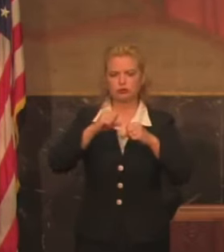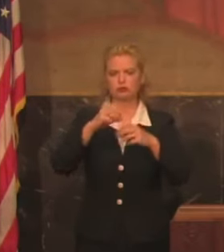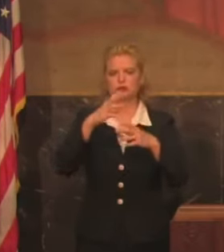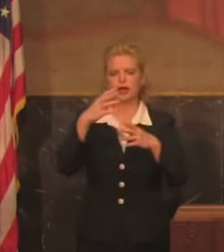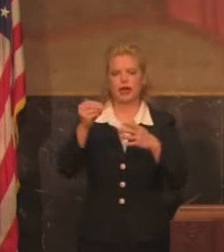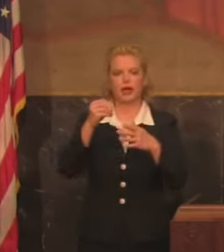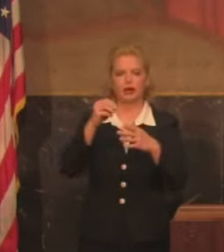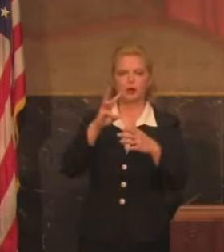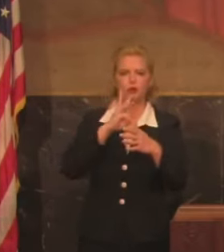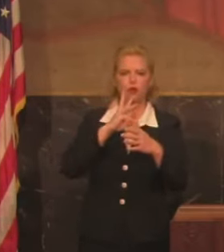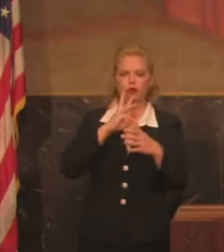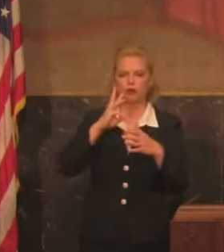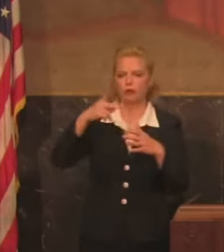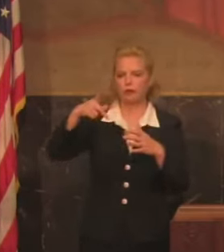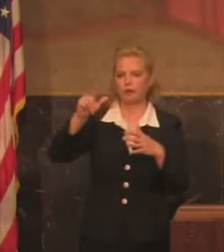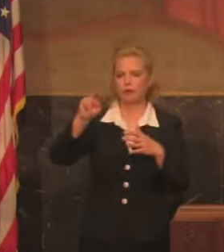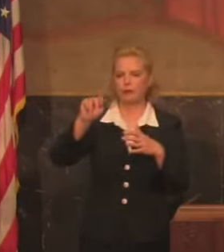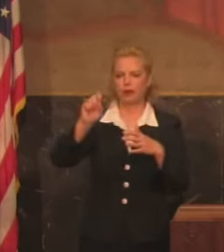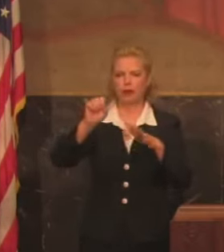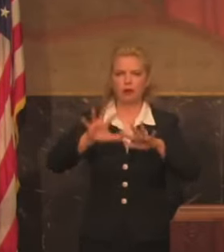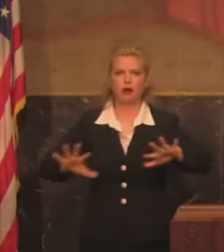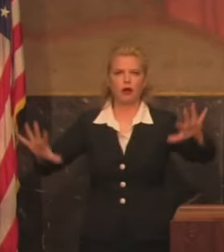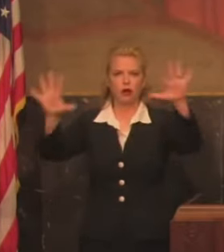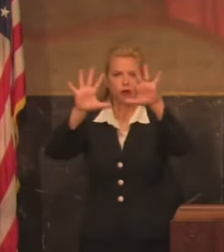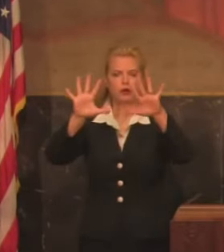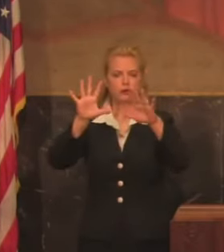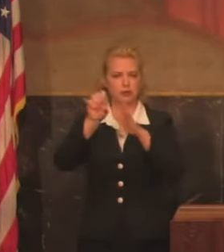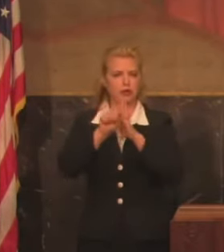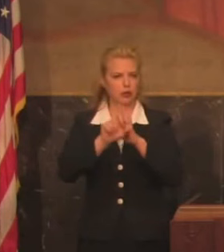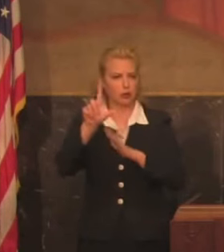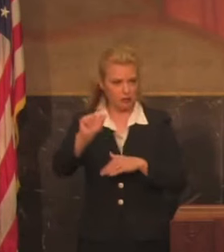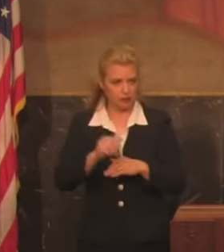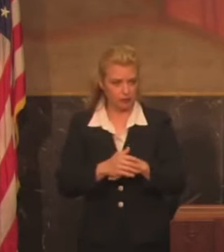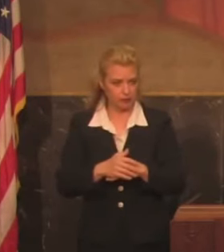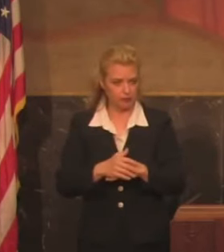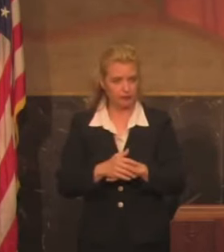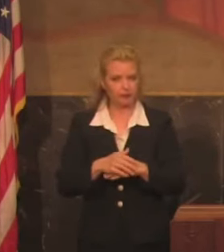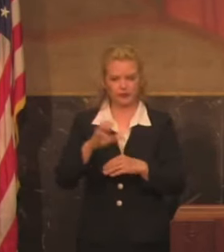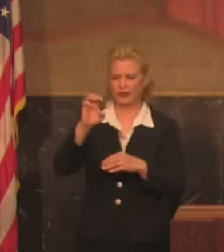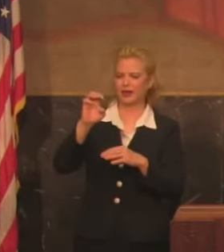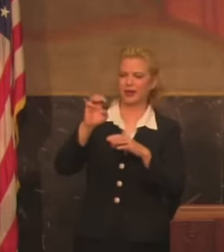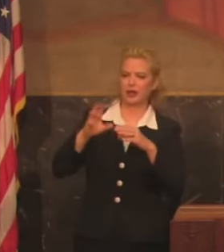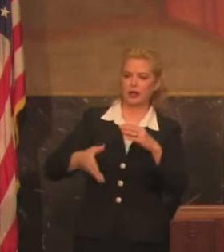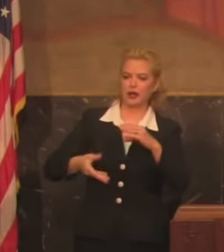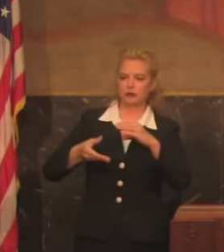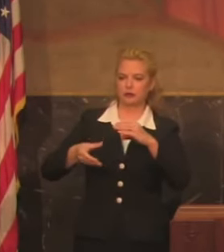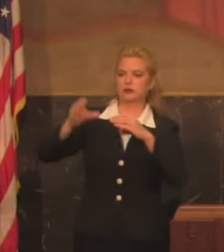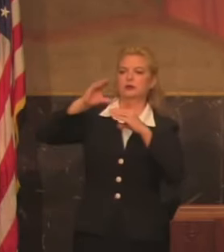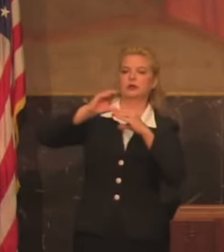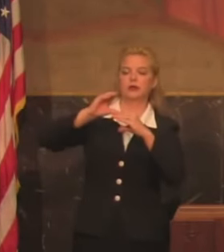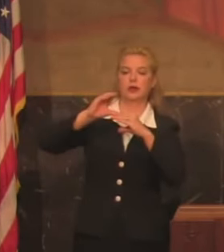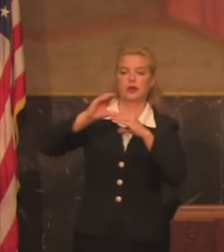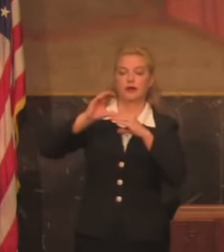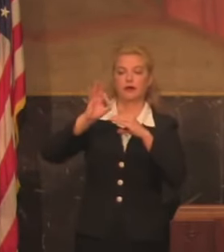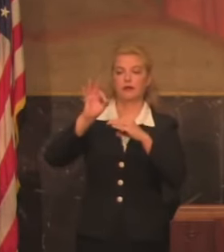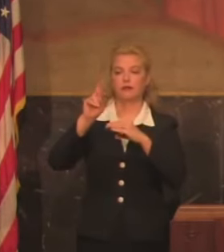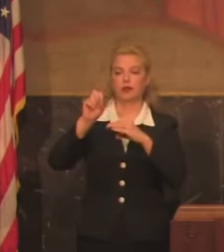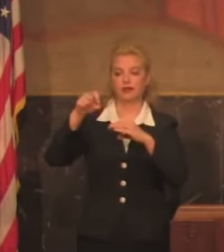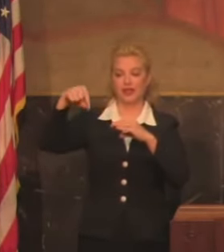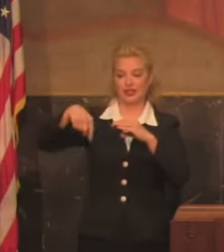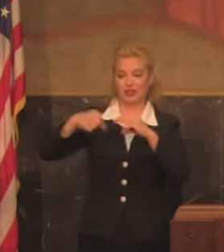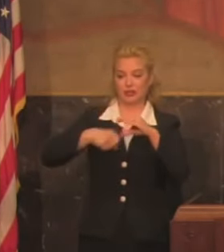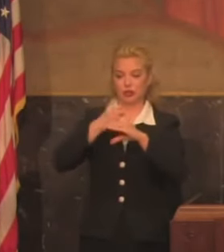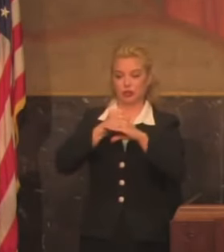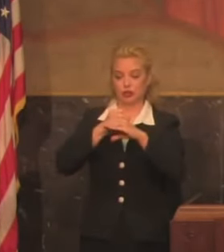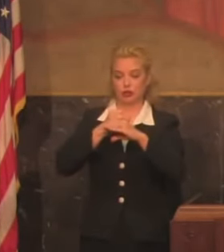across the state of Louisiana. And real quickly, excess funds expected this fiscal year, according to